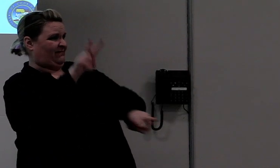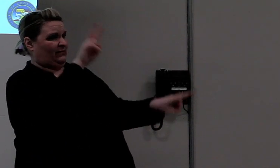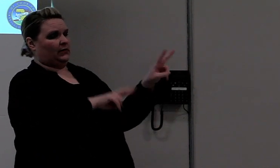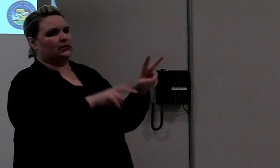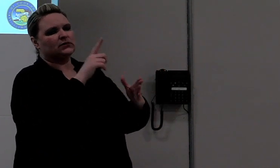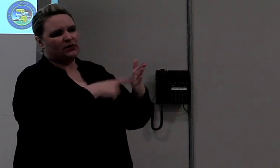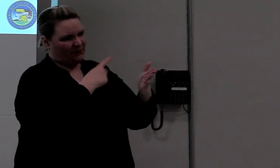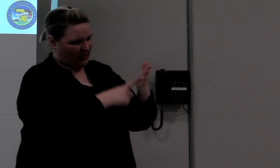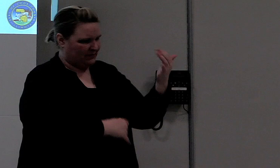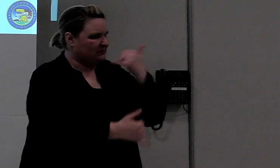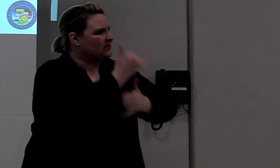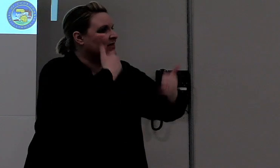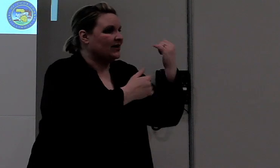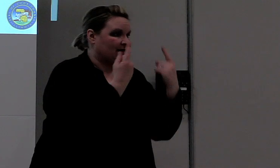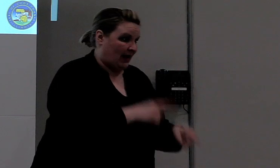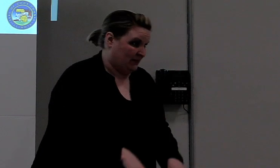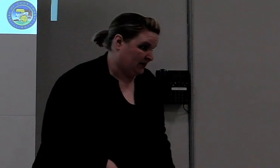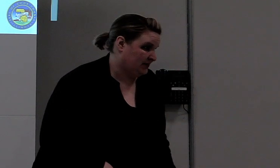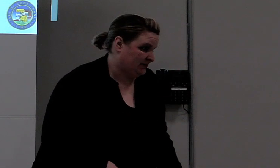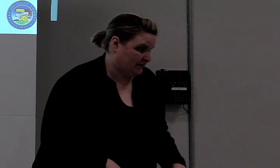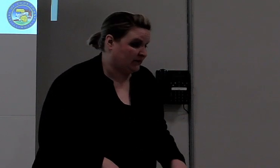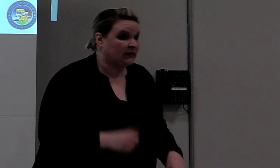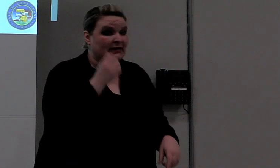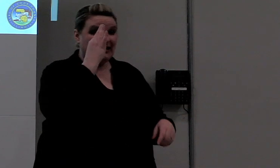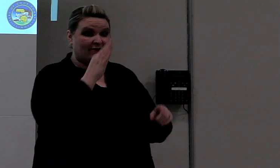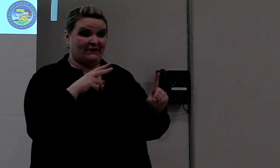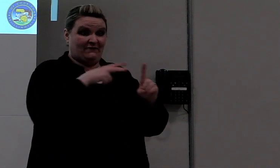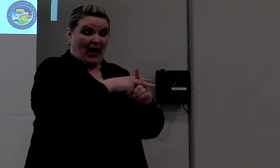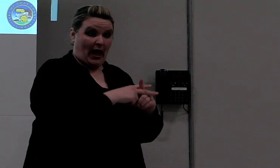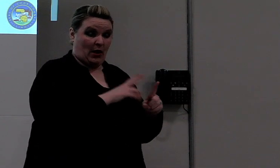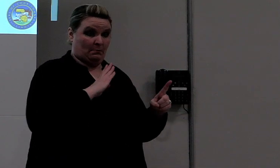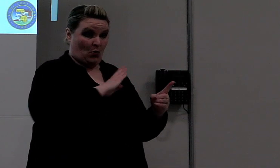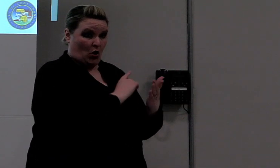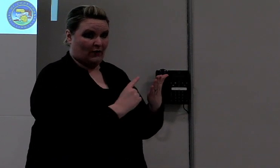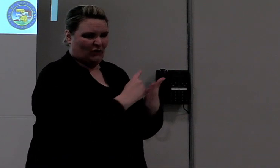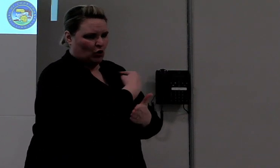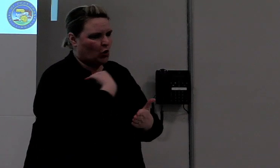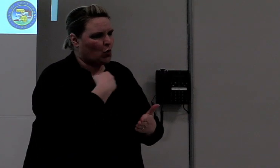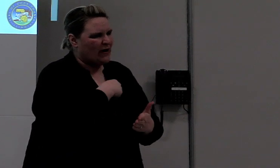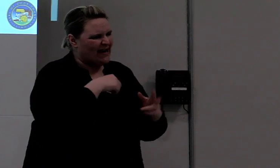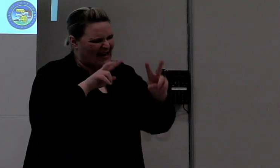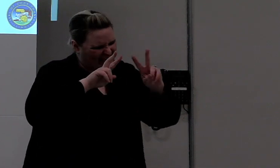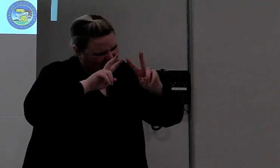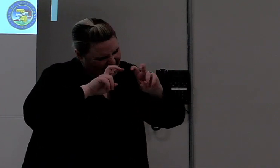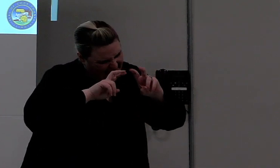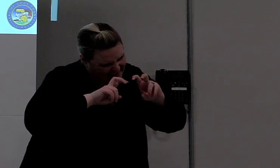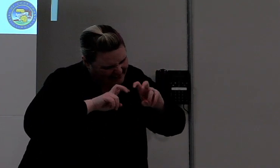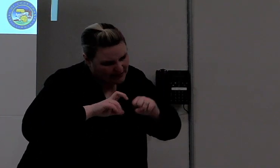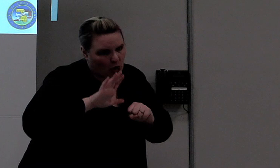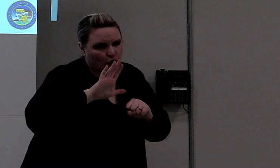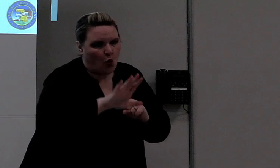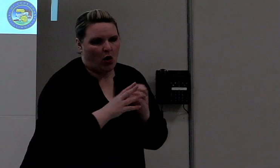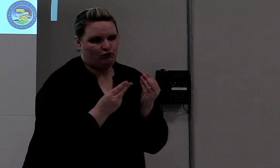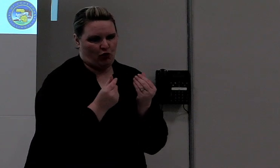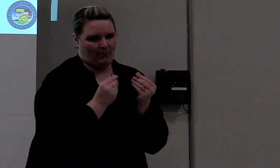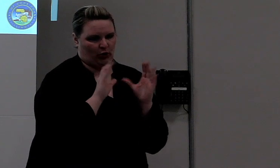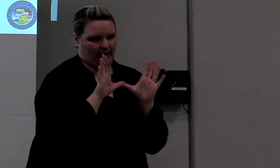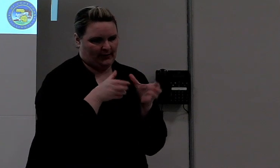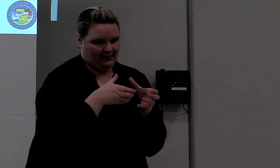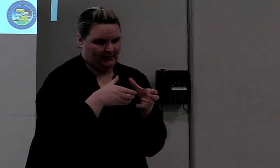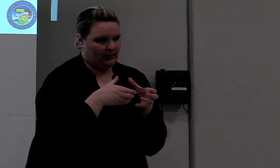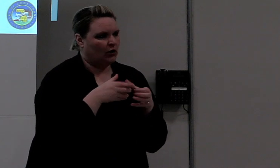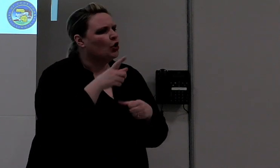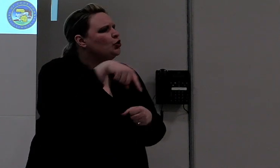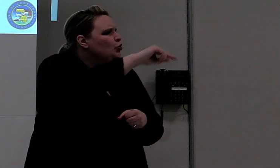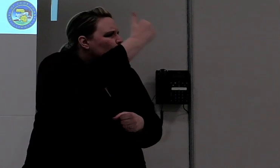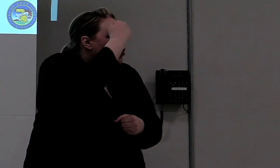mistakes happen. Where if you file at the Board of Review, we do a micro-analysis of your individual property. Nobody knows your